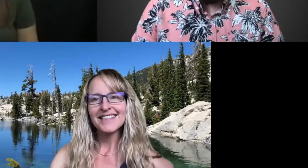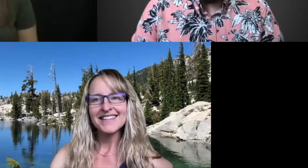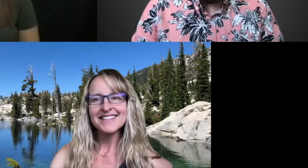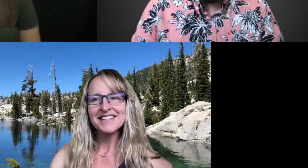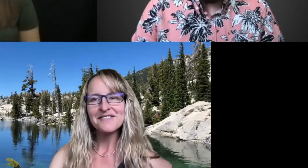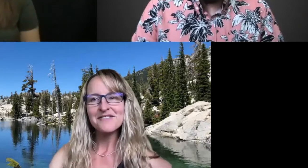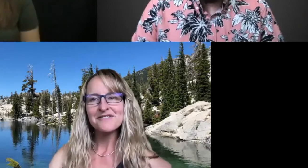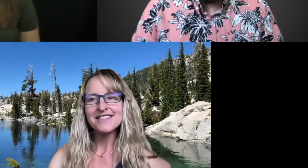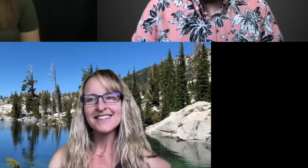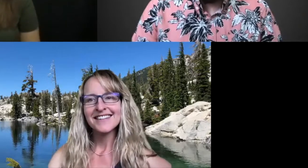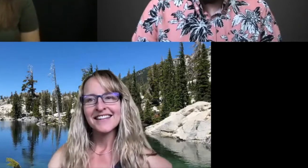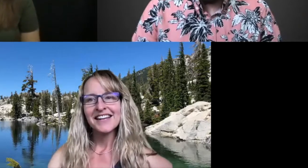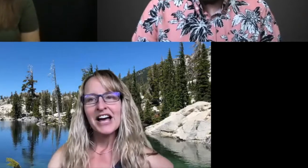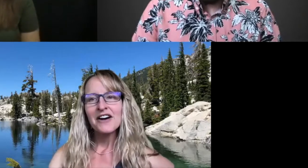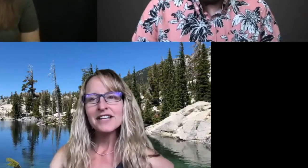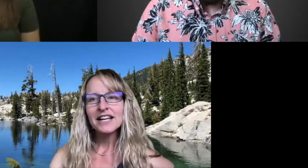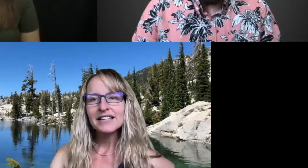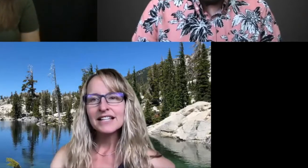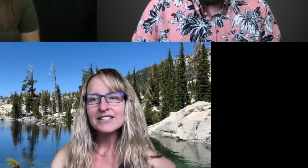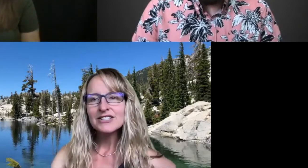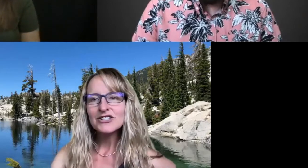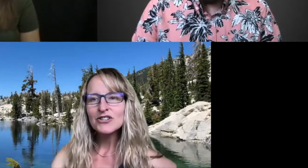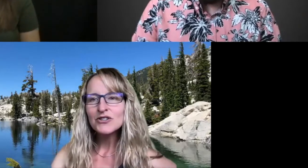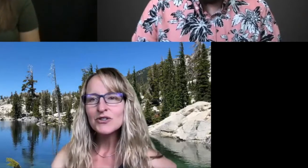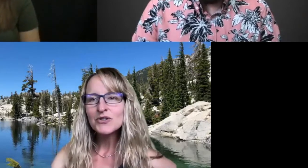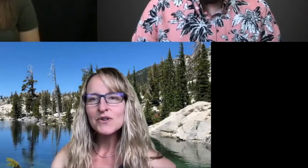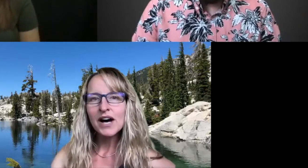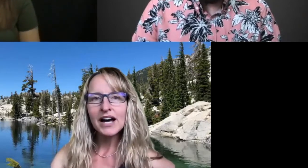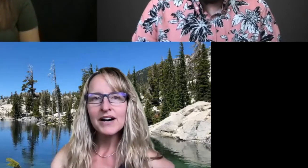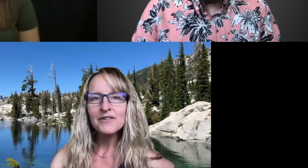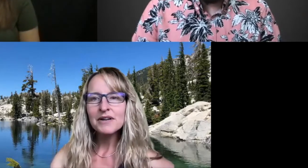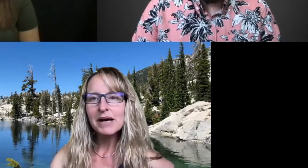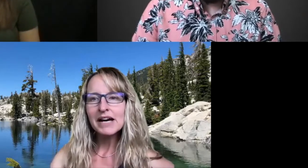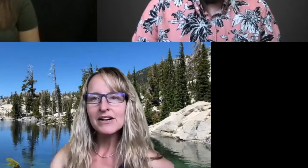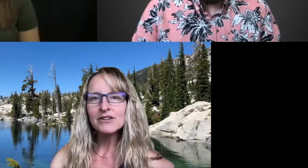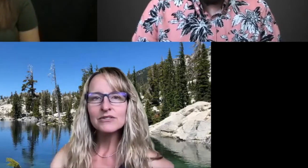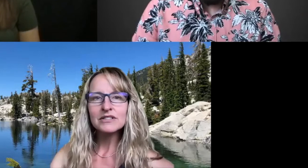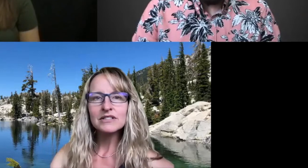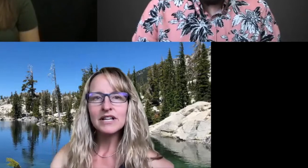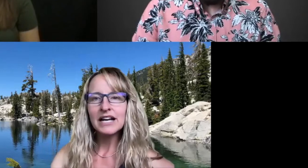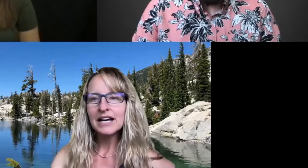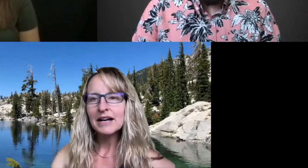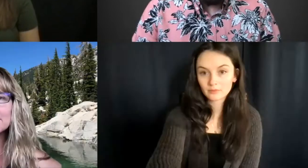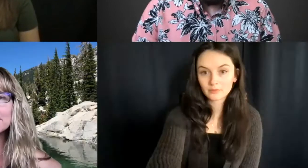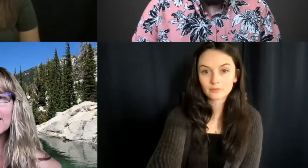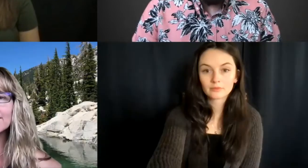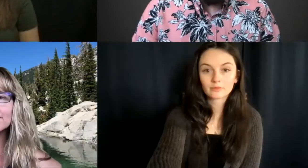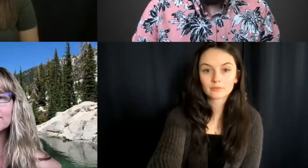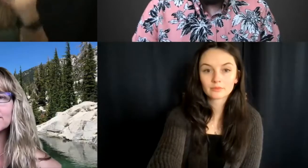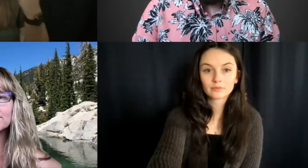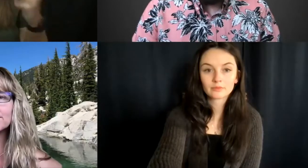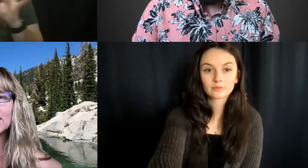Yeah, thank you. Okay, let's do, how about